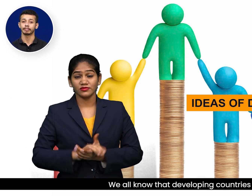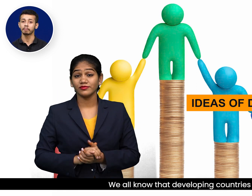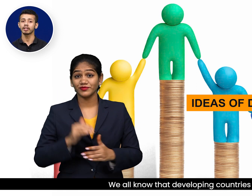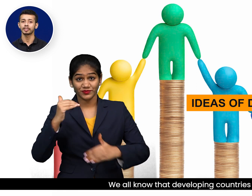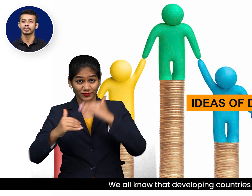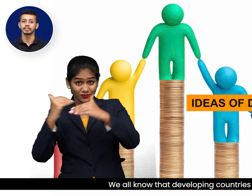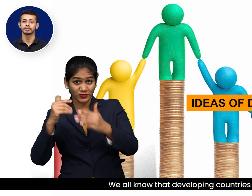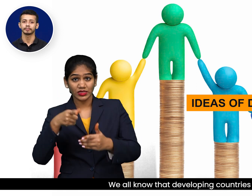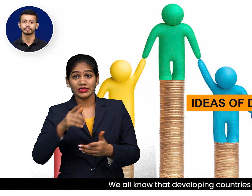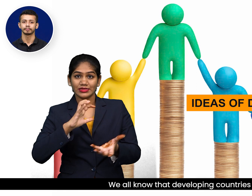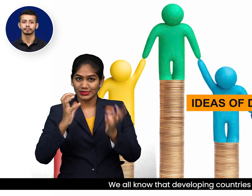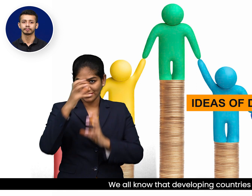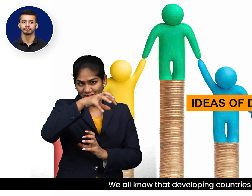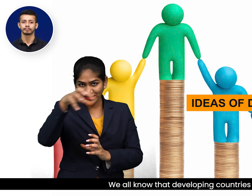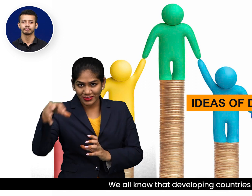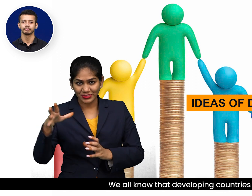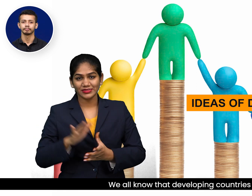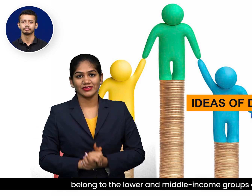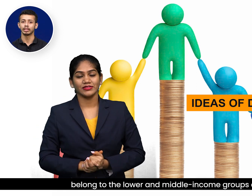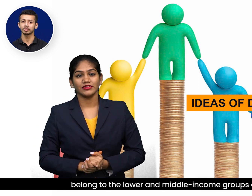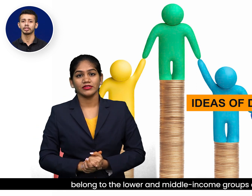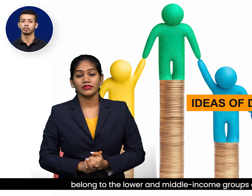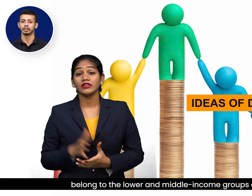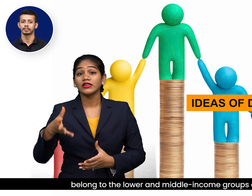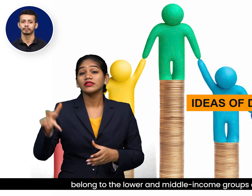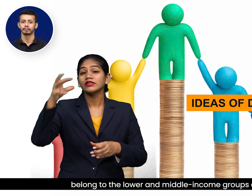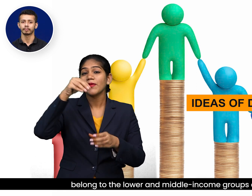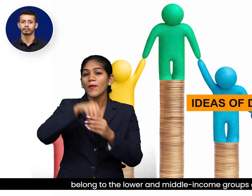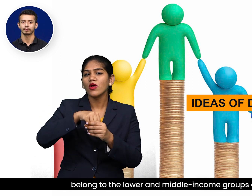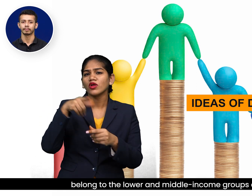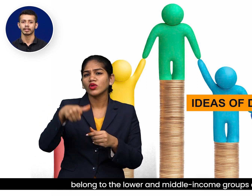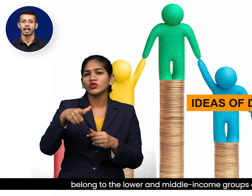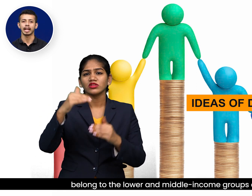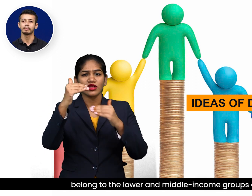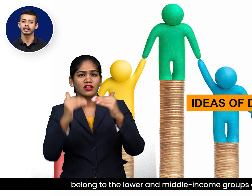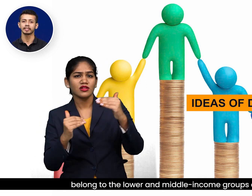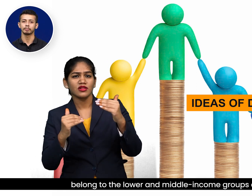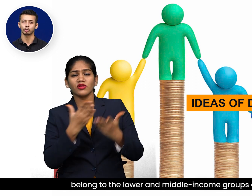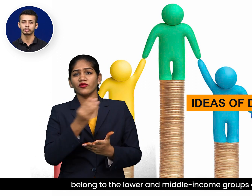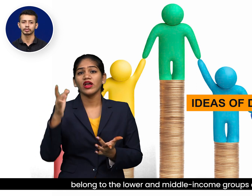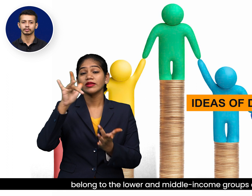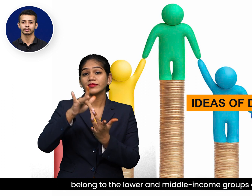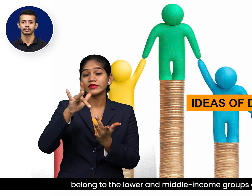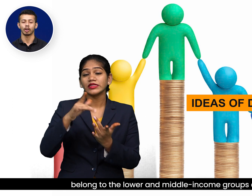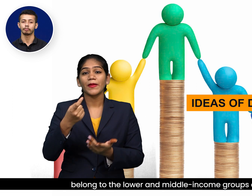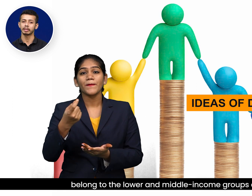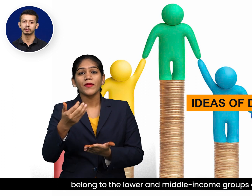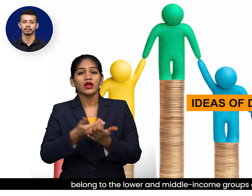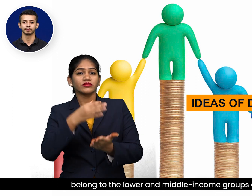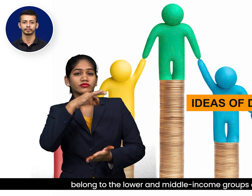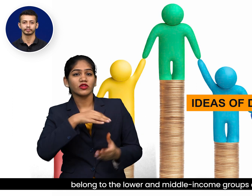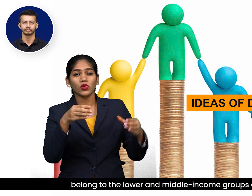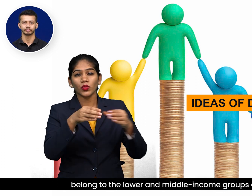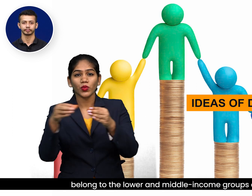that developing countries belong to the lower and middle income groups of